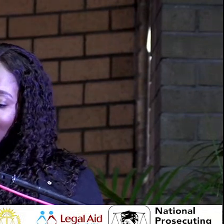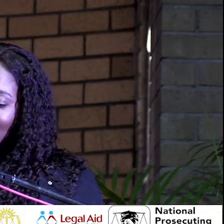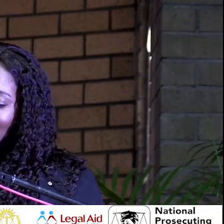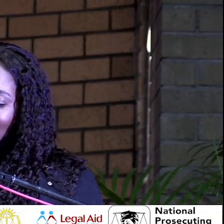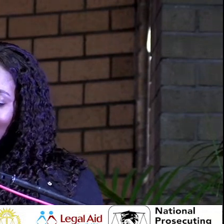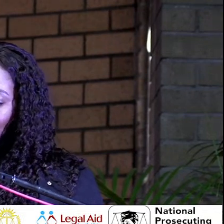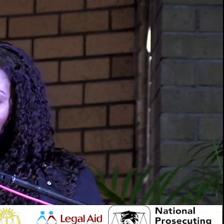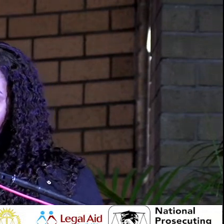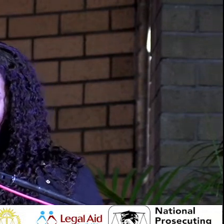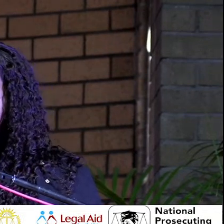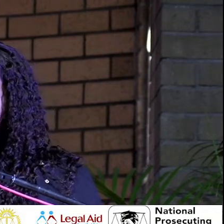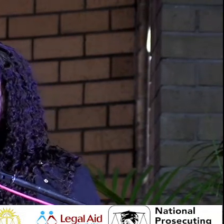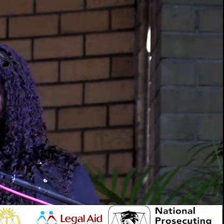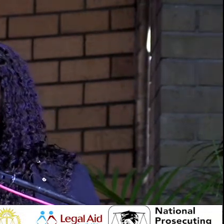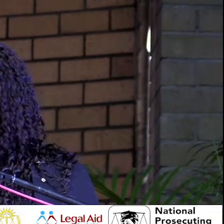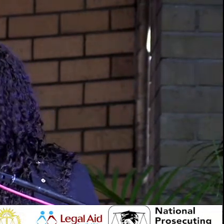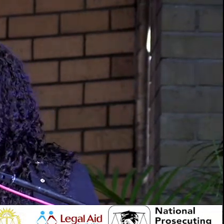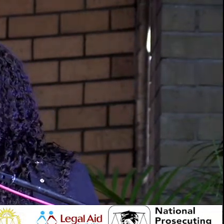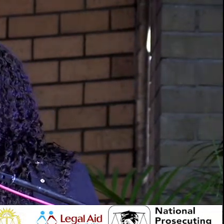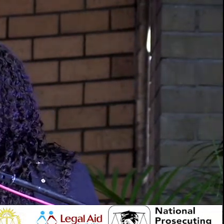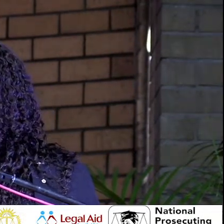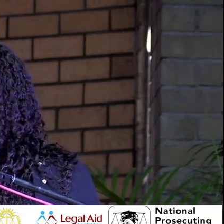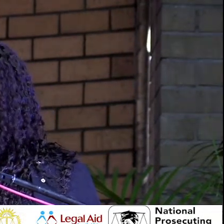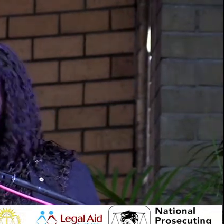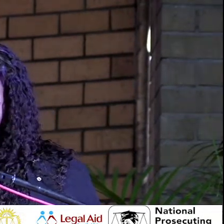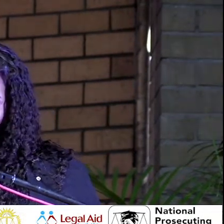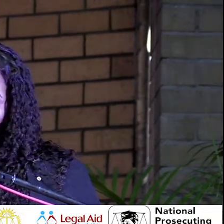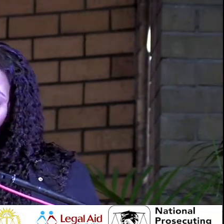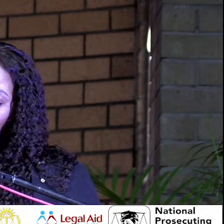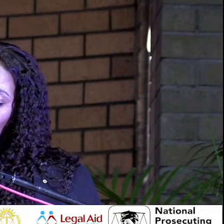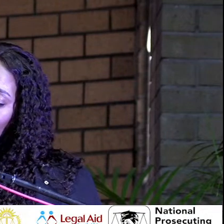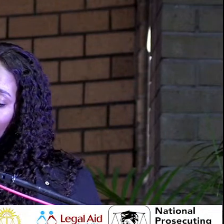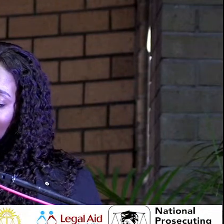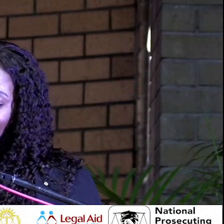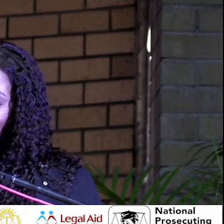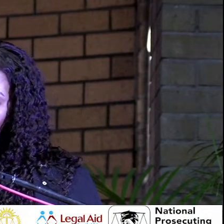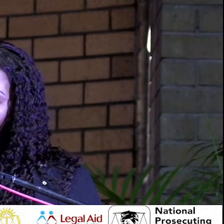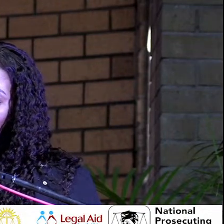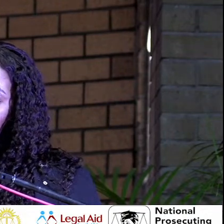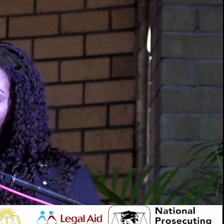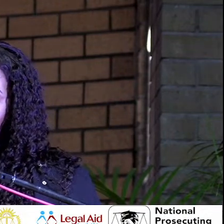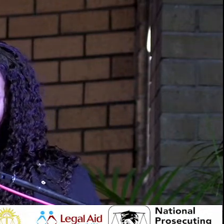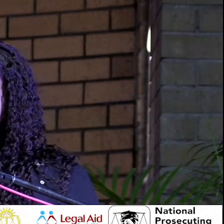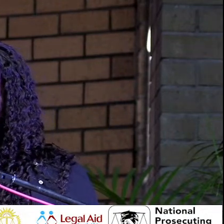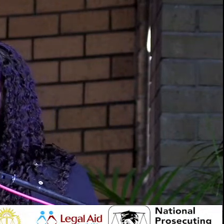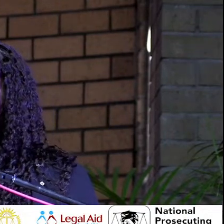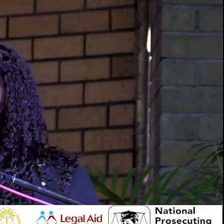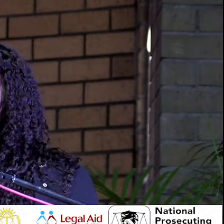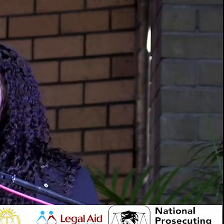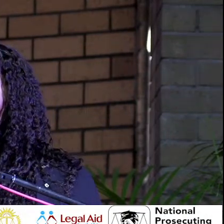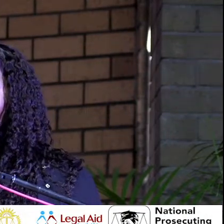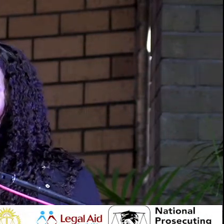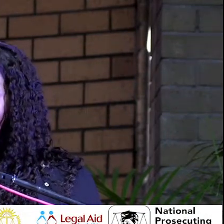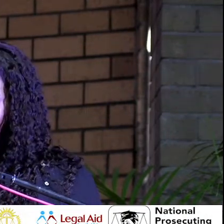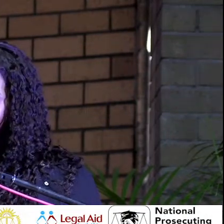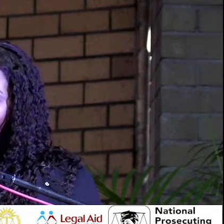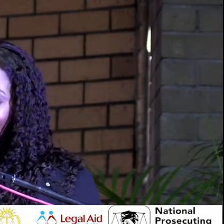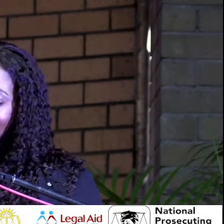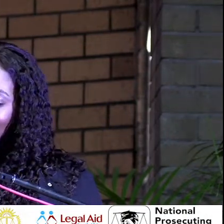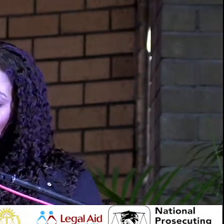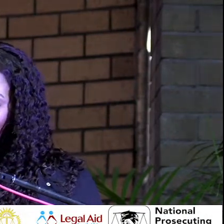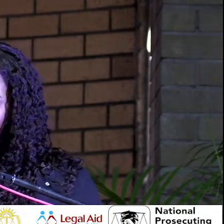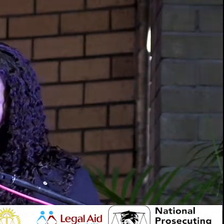uye wangqinise malungelo wabaxhoba ke ngoku nomntu ohlukumezekileyo kukho itshata ethile apha into yokuqala kwakhona ke